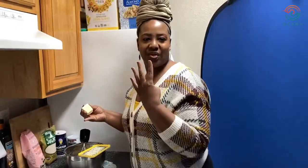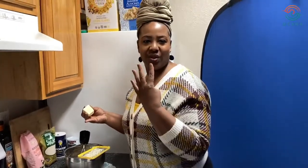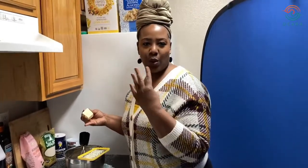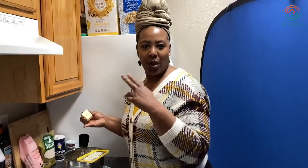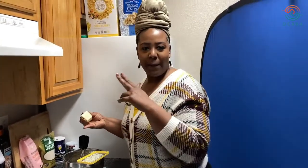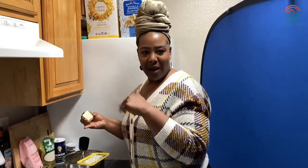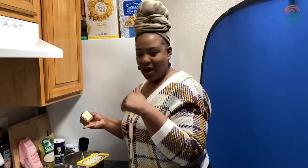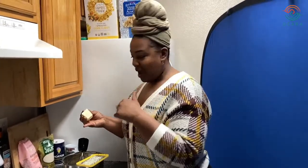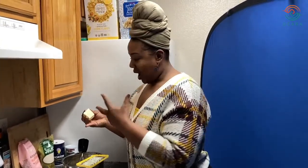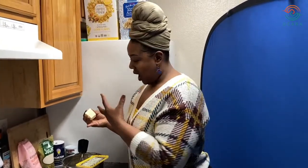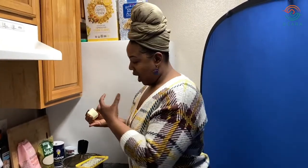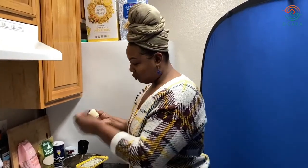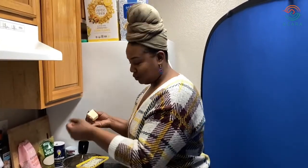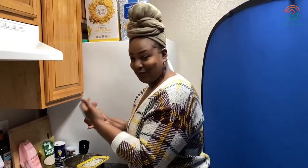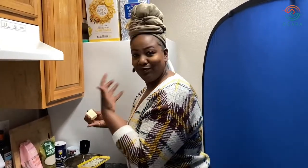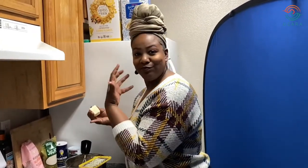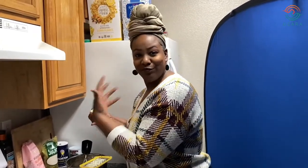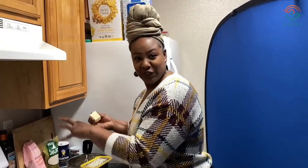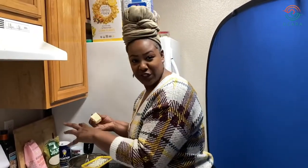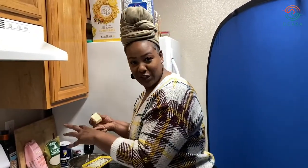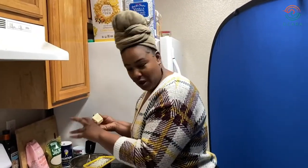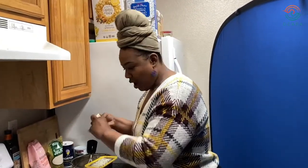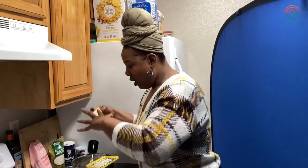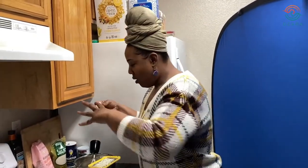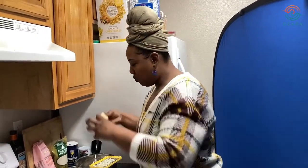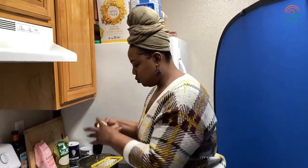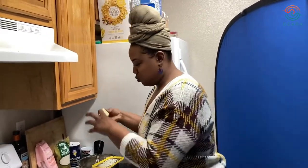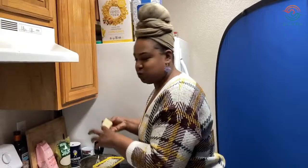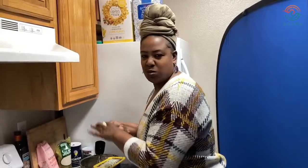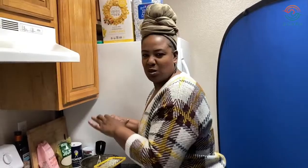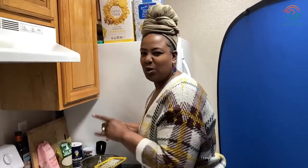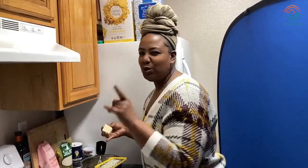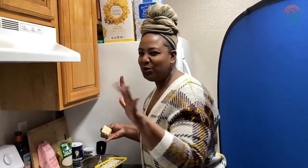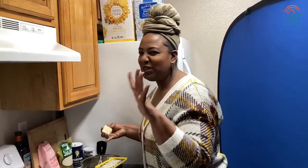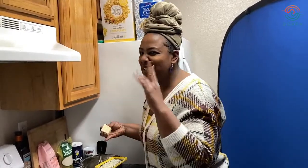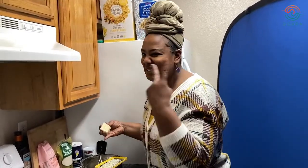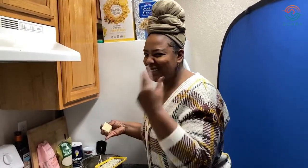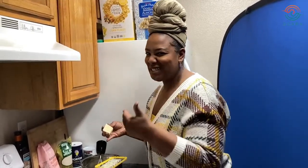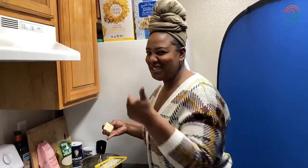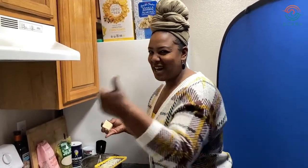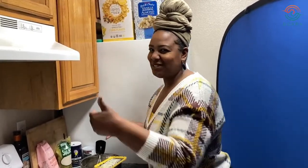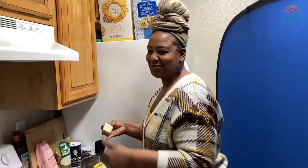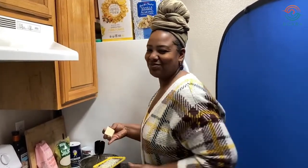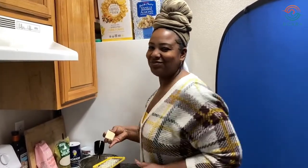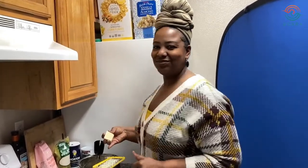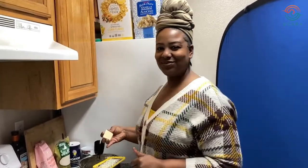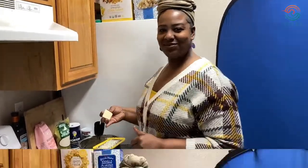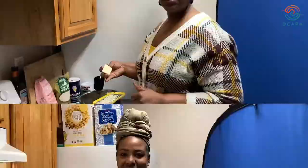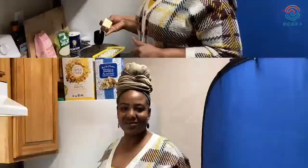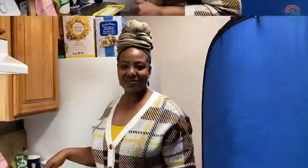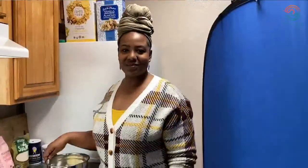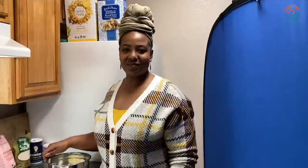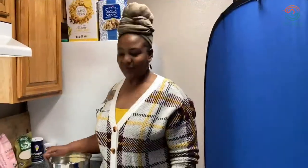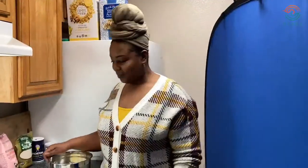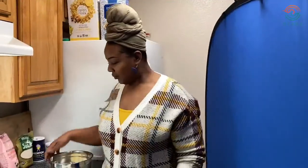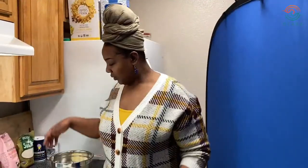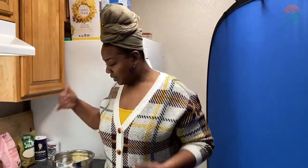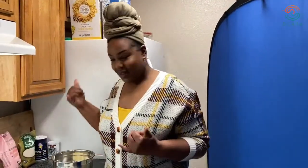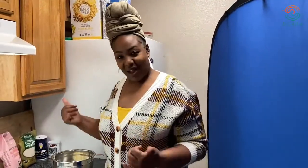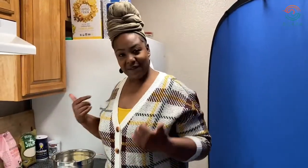Grate the 1/4 cup of butter until it's all shredded into the bowl. Then you'll start mashing it up together, which I'll show you next.